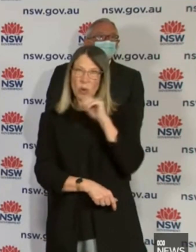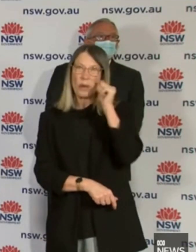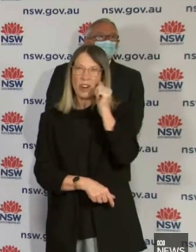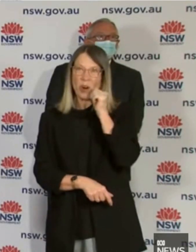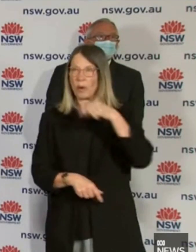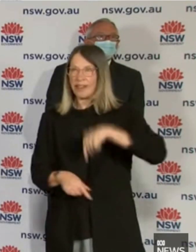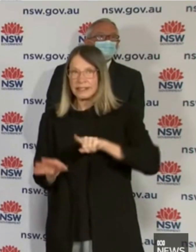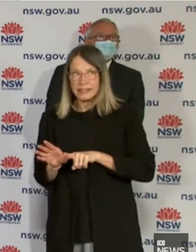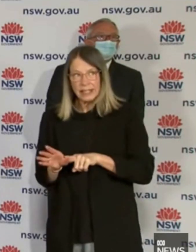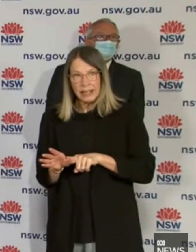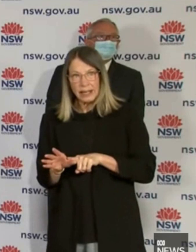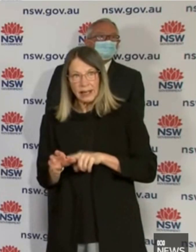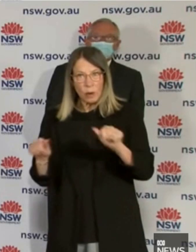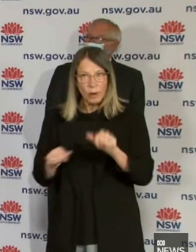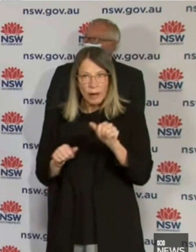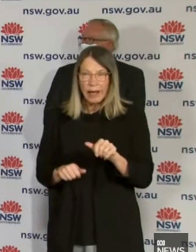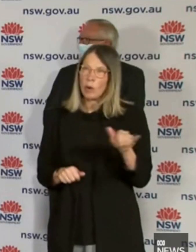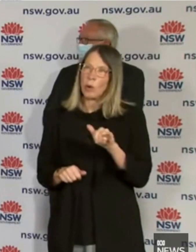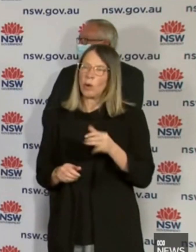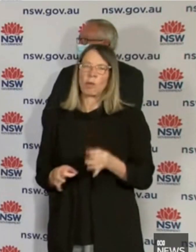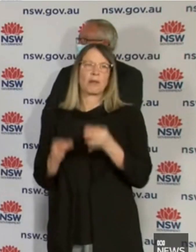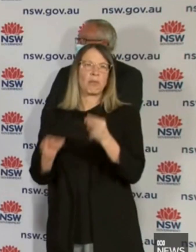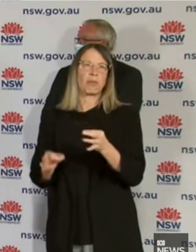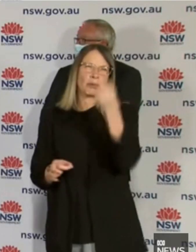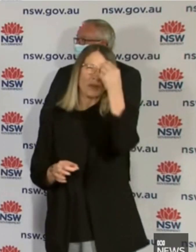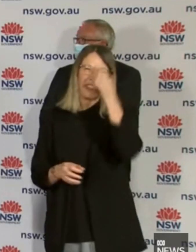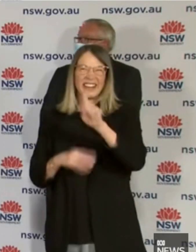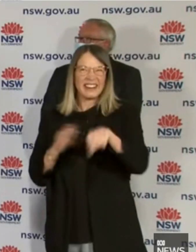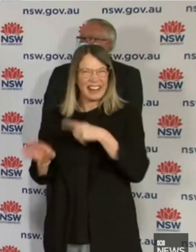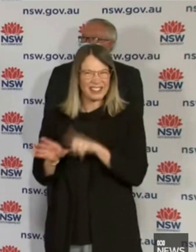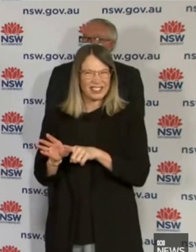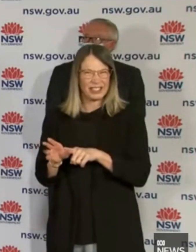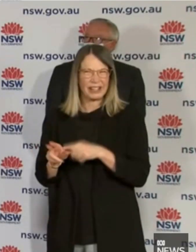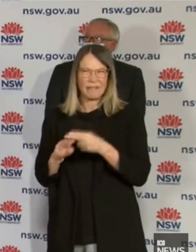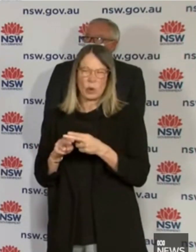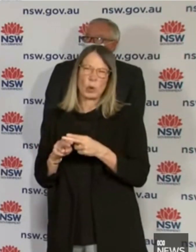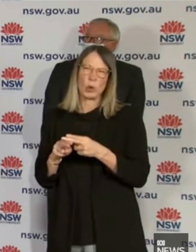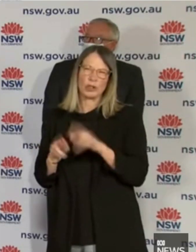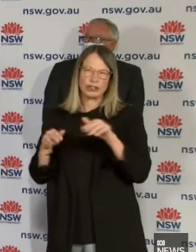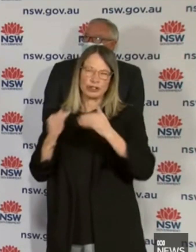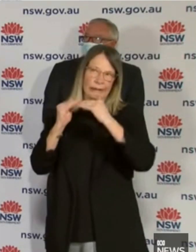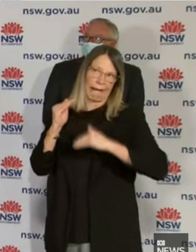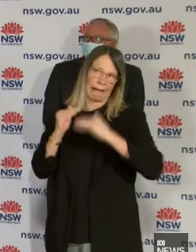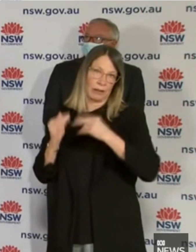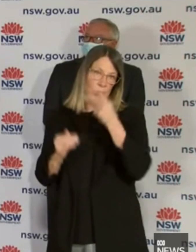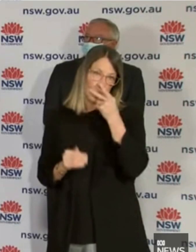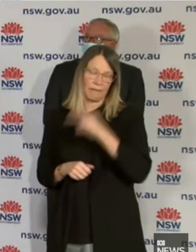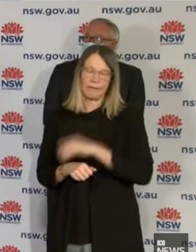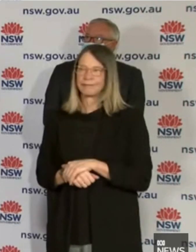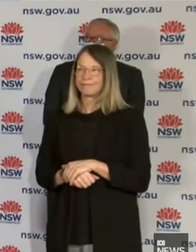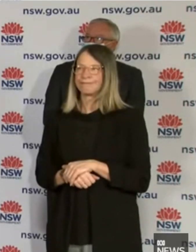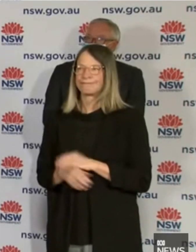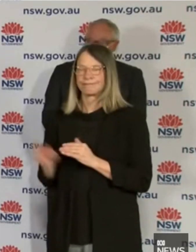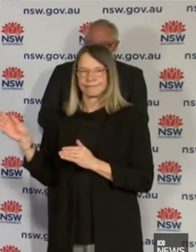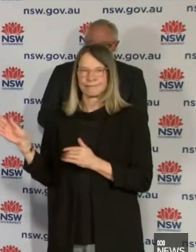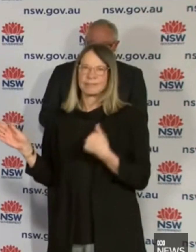12-year-olds won't be getting a jab until 2022? I'm advised it's likely to be some months before those trials are complete. So